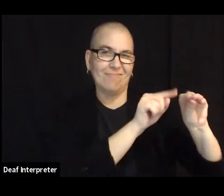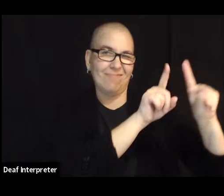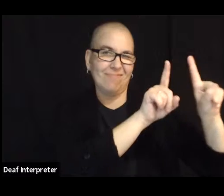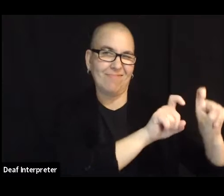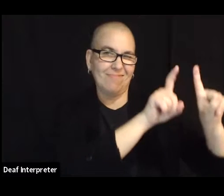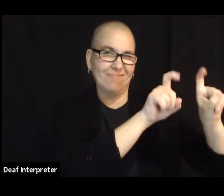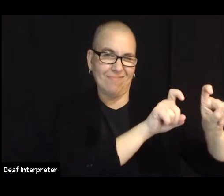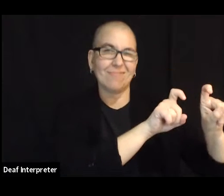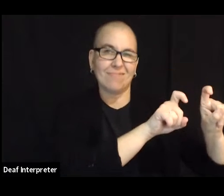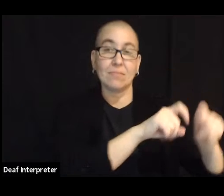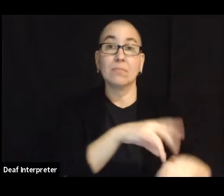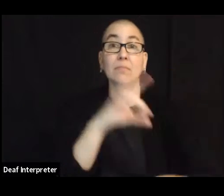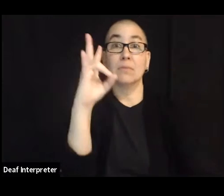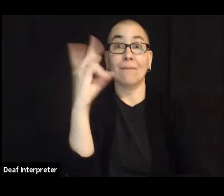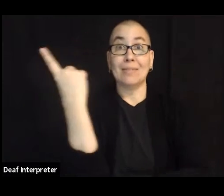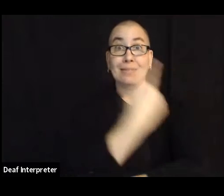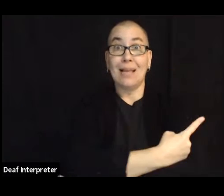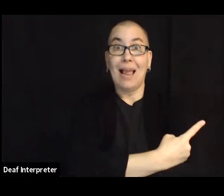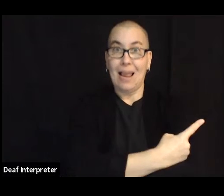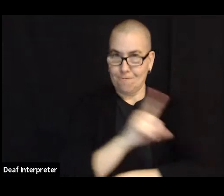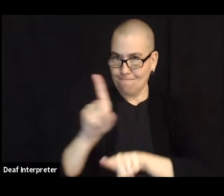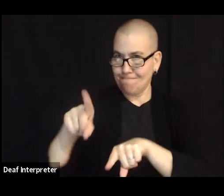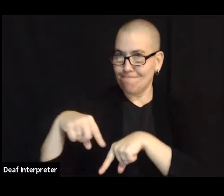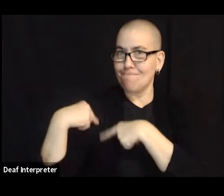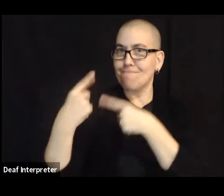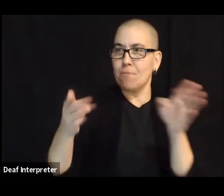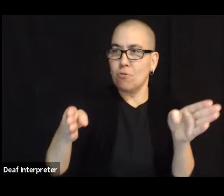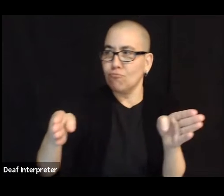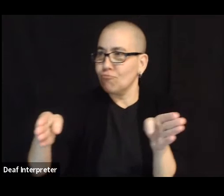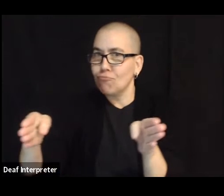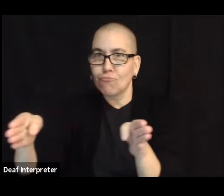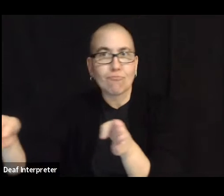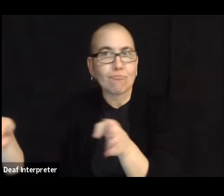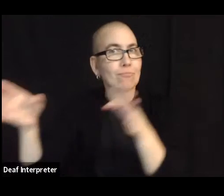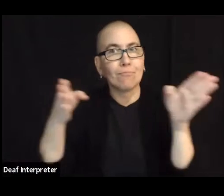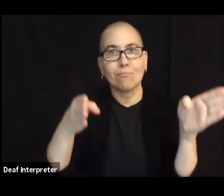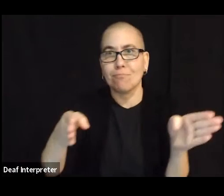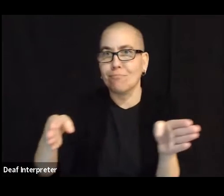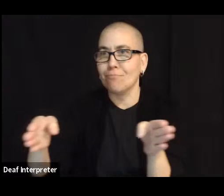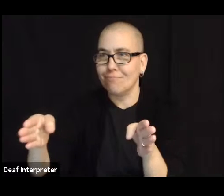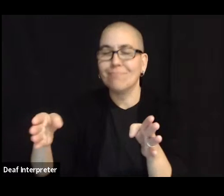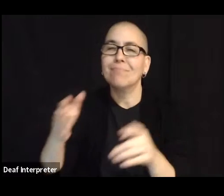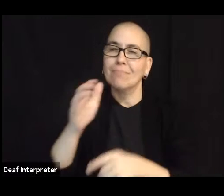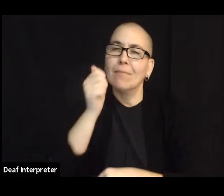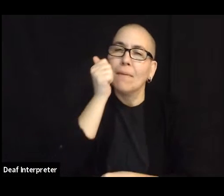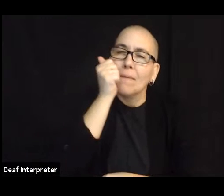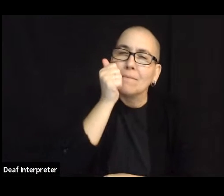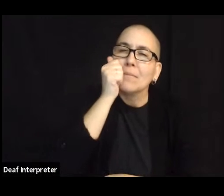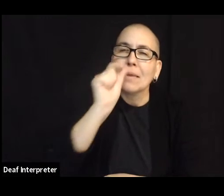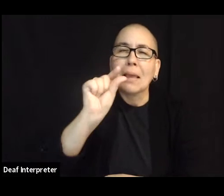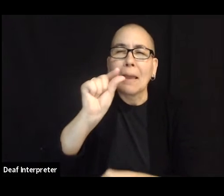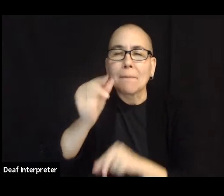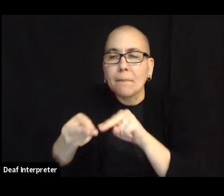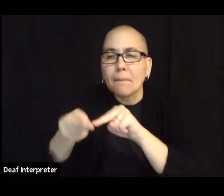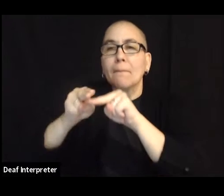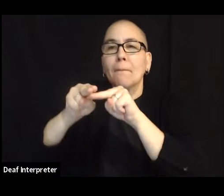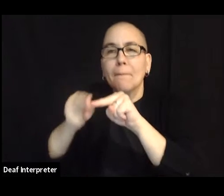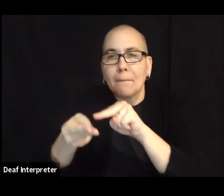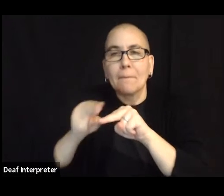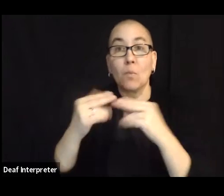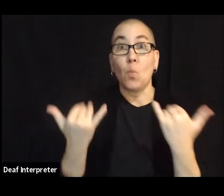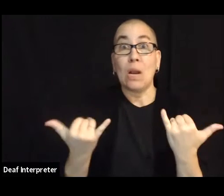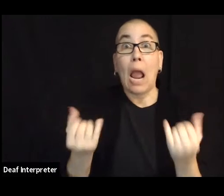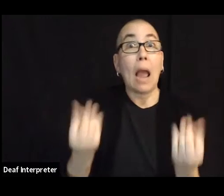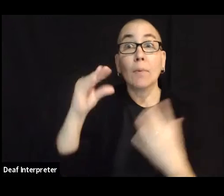talk about so often has been inching upwards each day and is now at 7.5%. With that